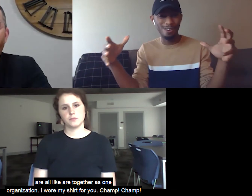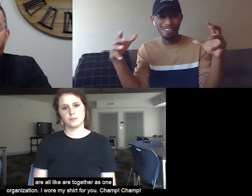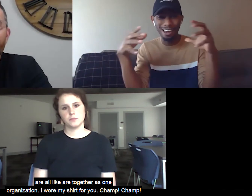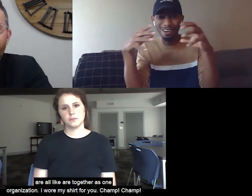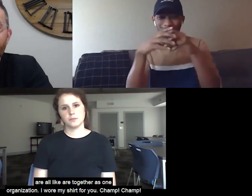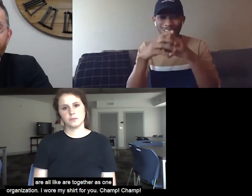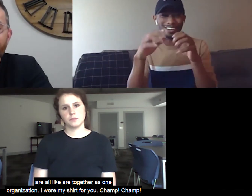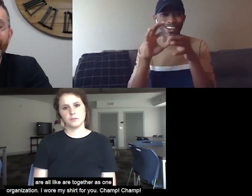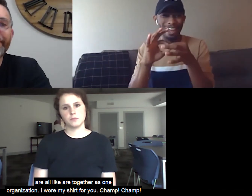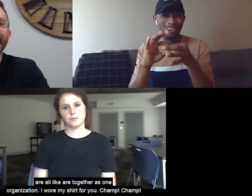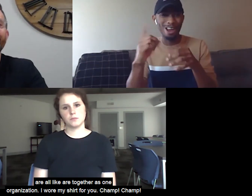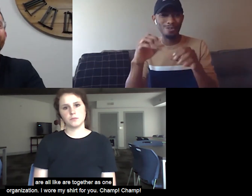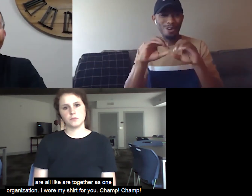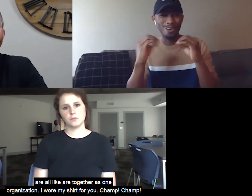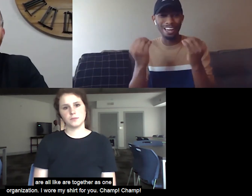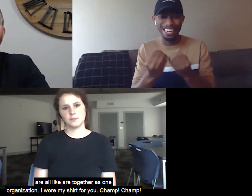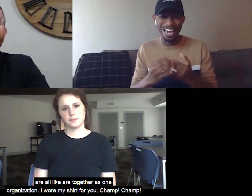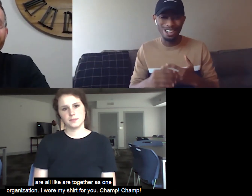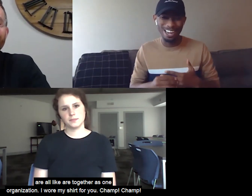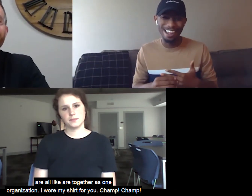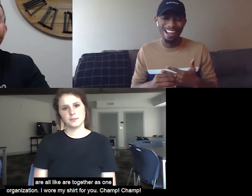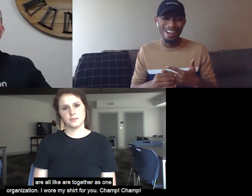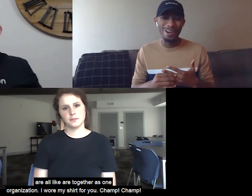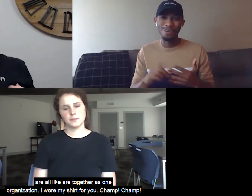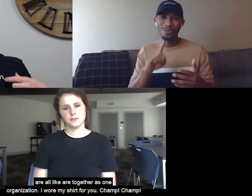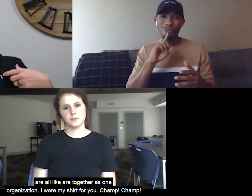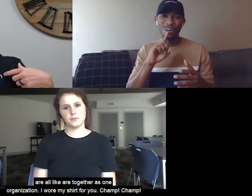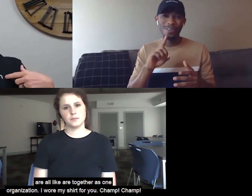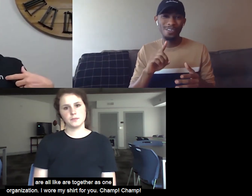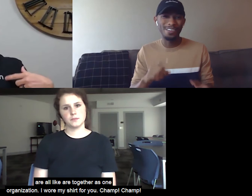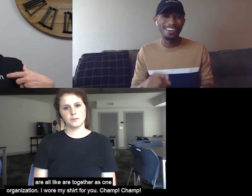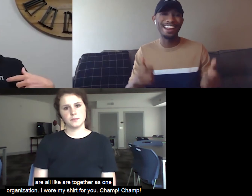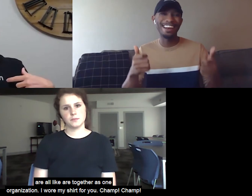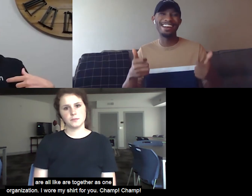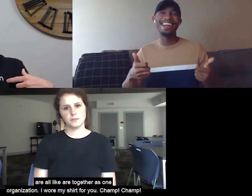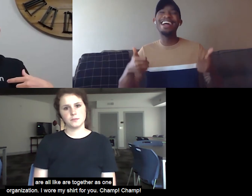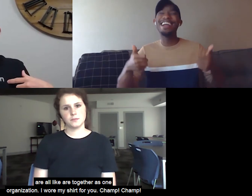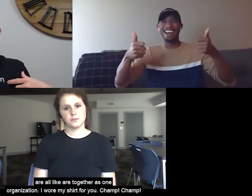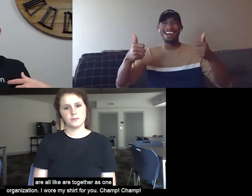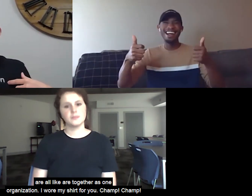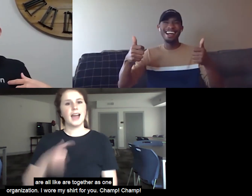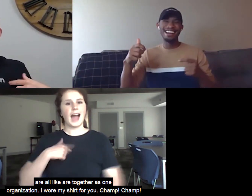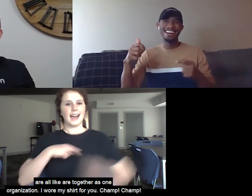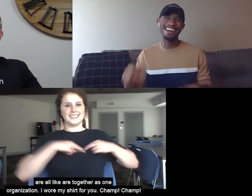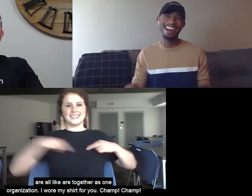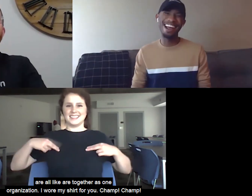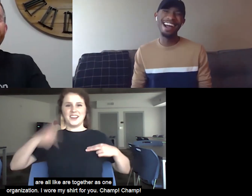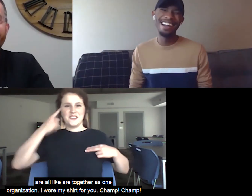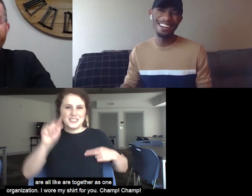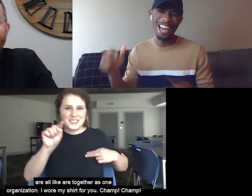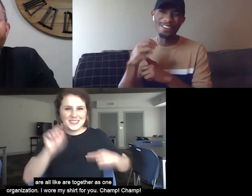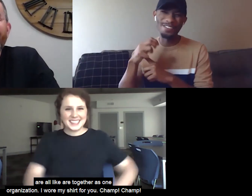guys are all together as one organization. I Um, wore but my one, I wore my yeah, shirt for you, so yeah,